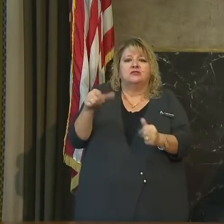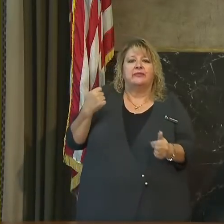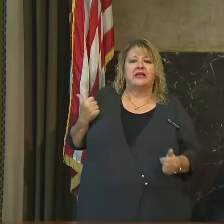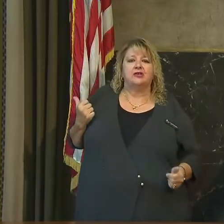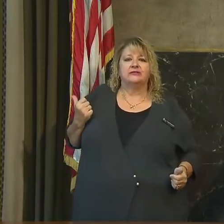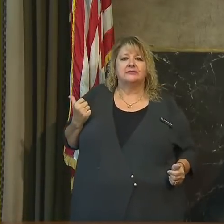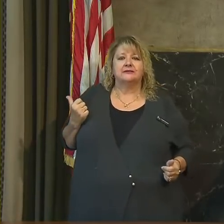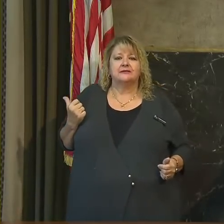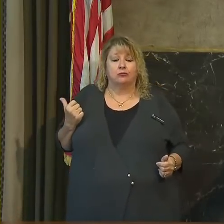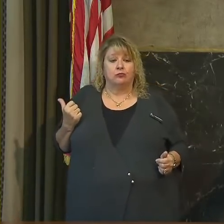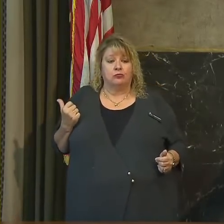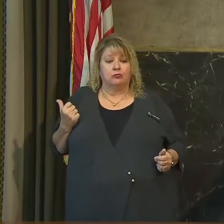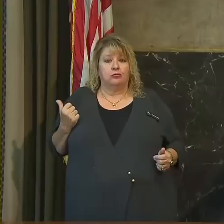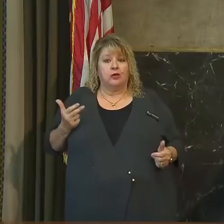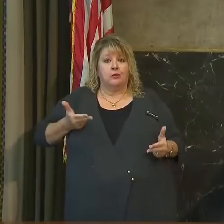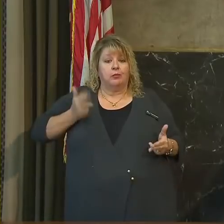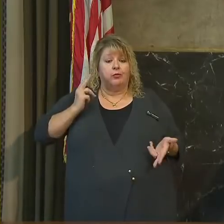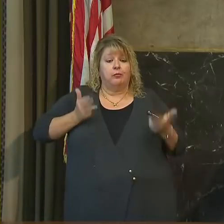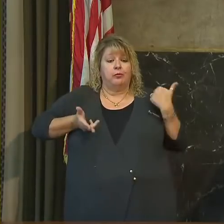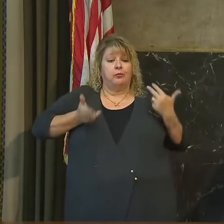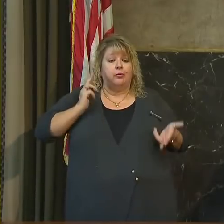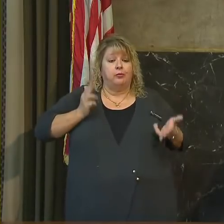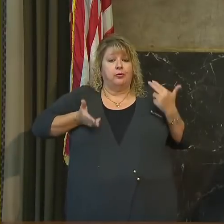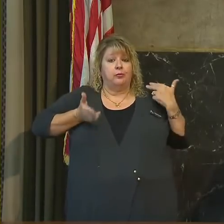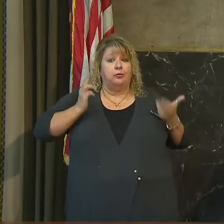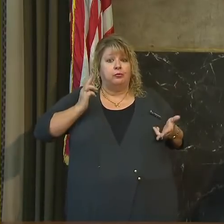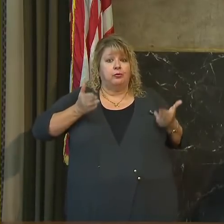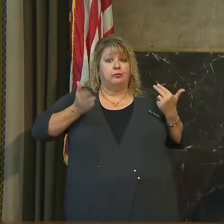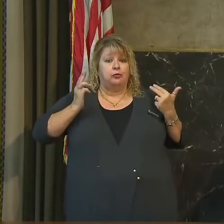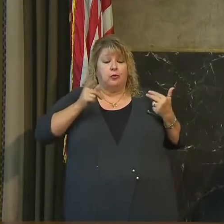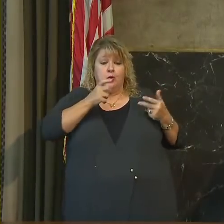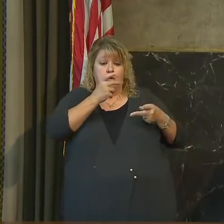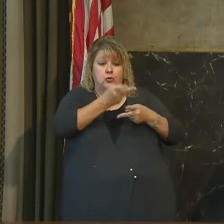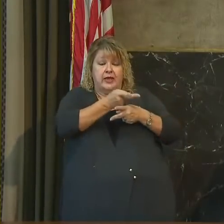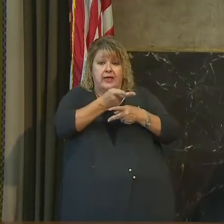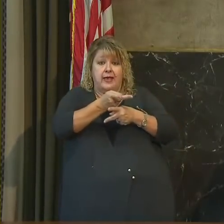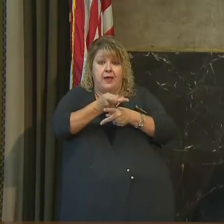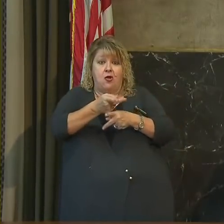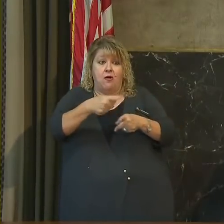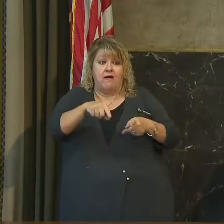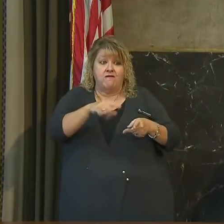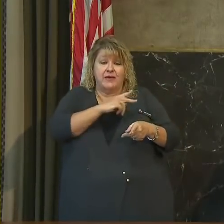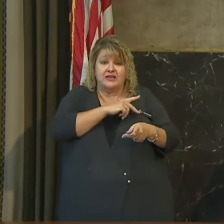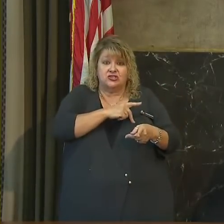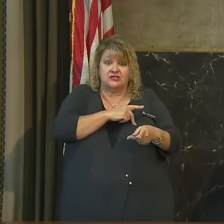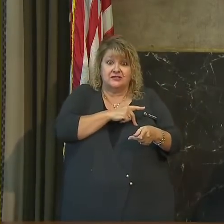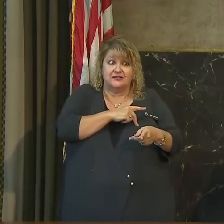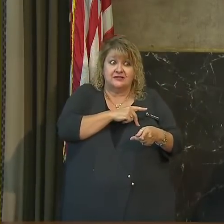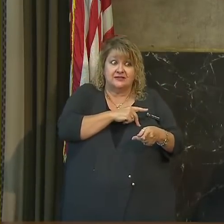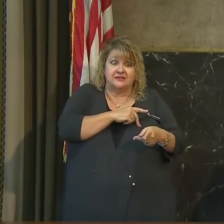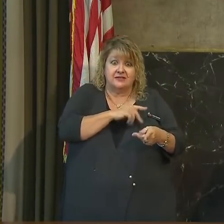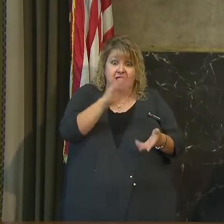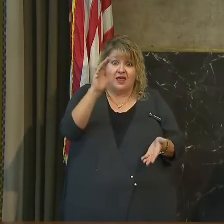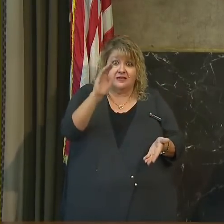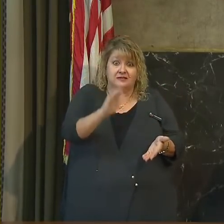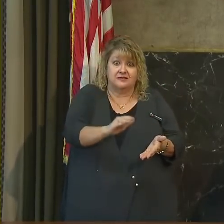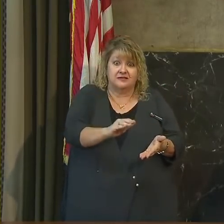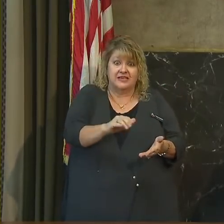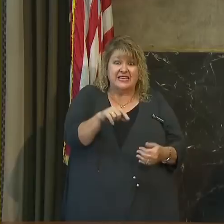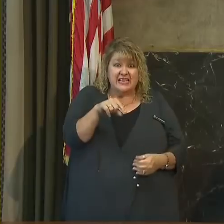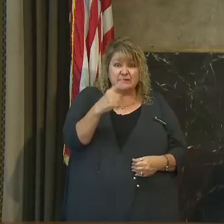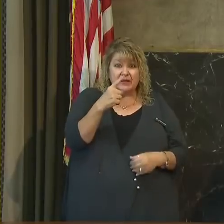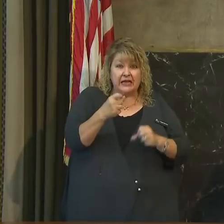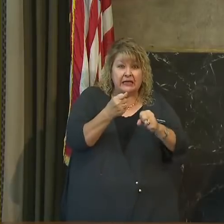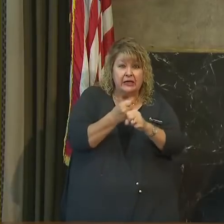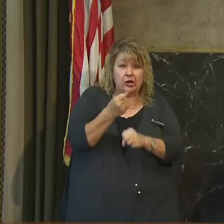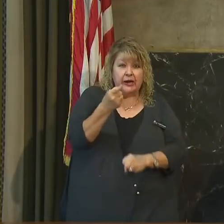obviously unfortunate, but it is understandable. It's been a year and a half of hell. And a number of nurses have